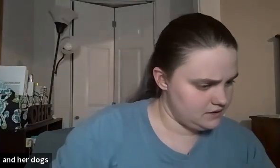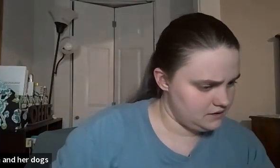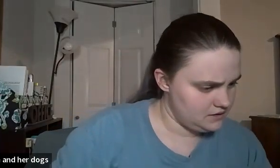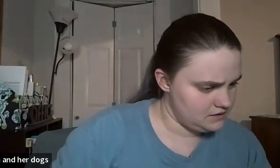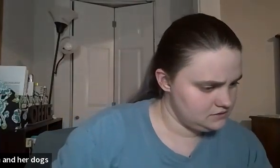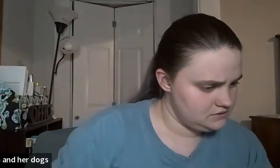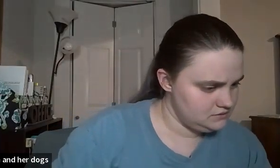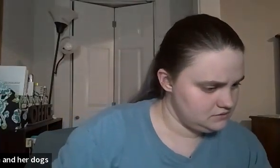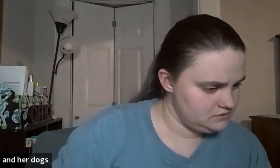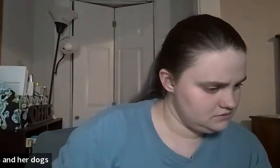Okay.